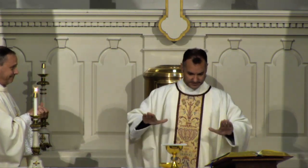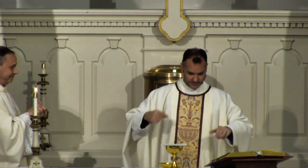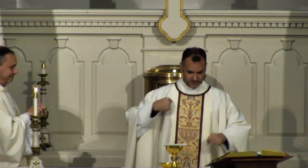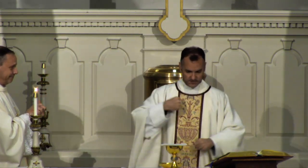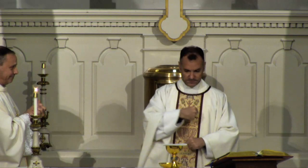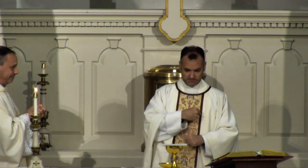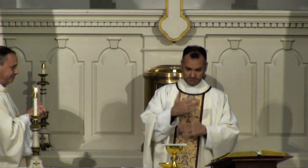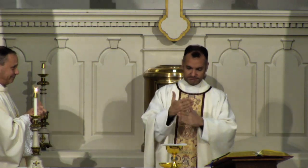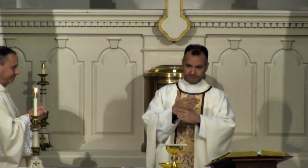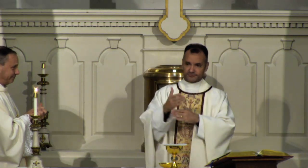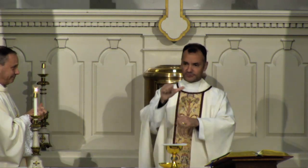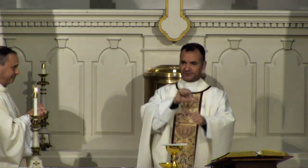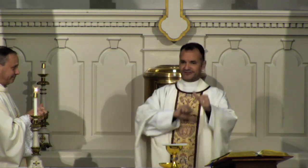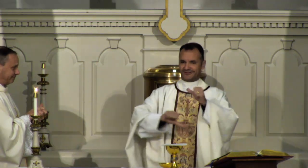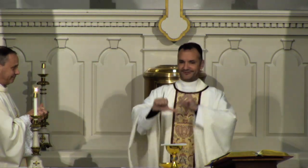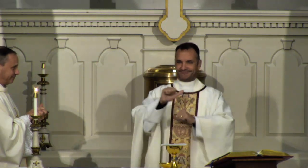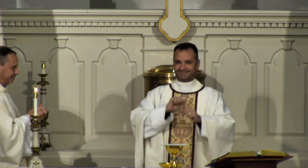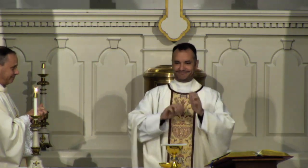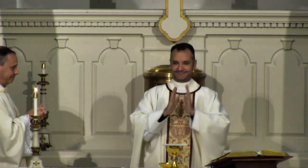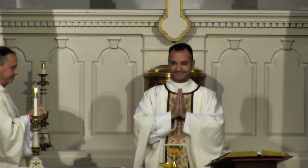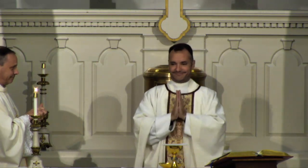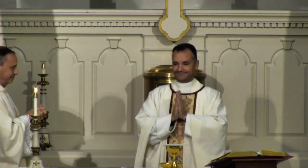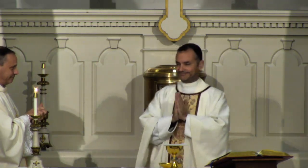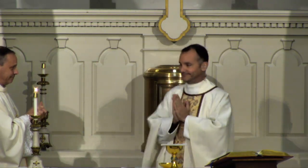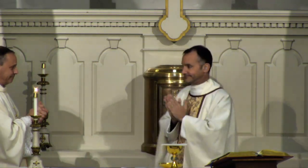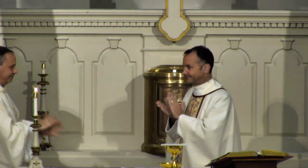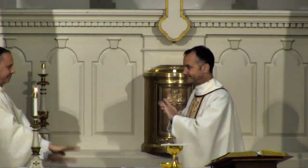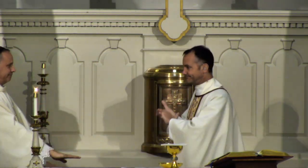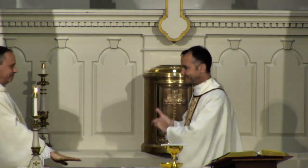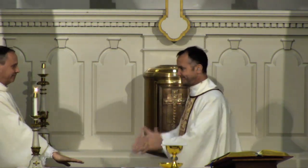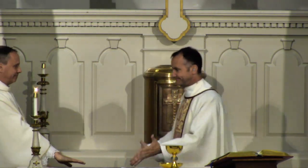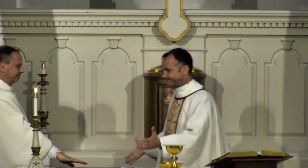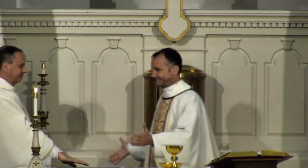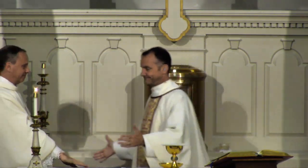Let us offer each other a sign of peace.